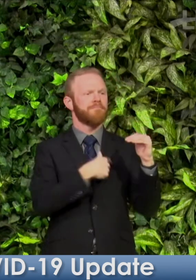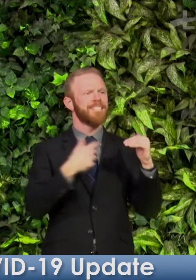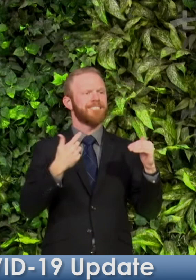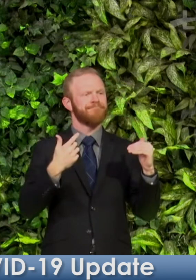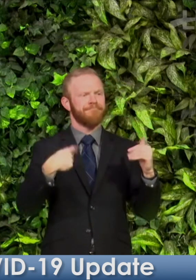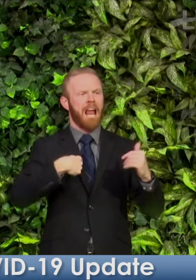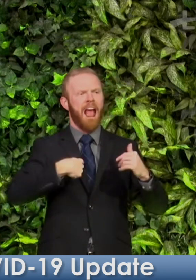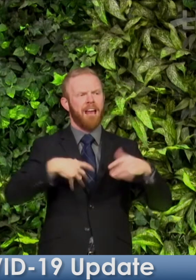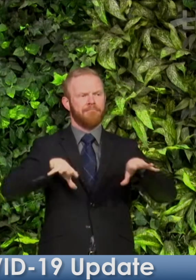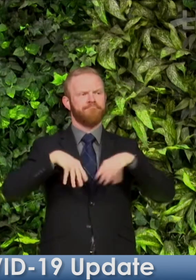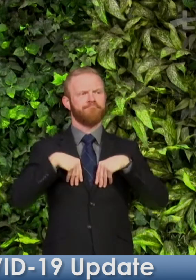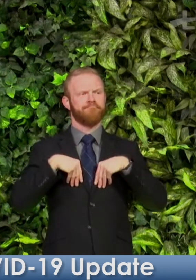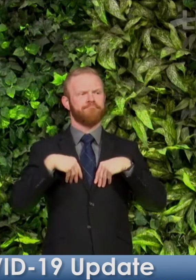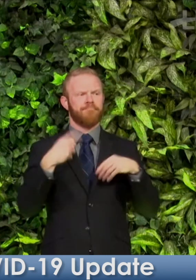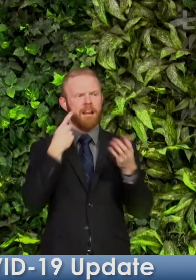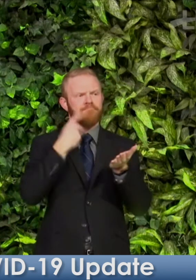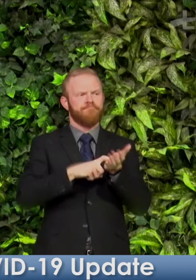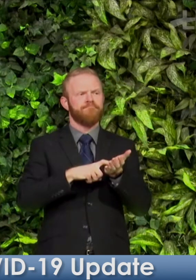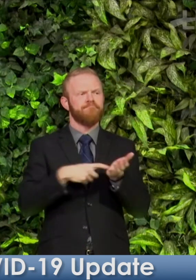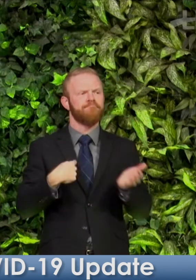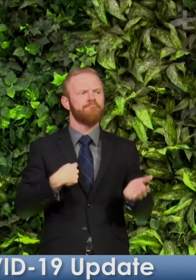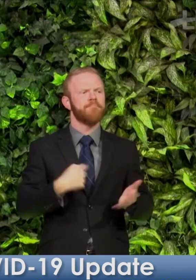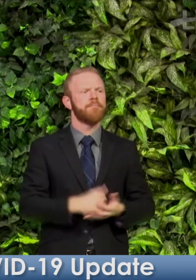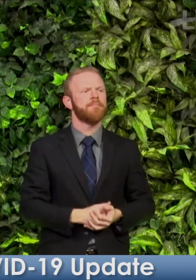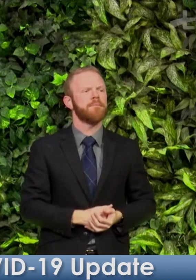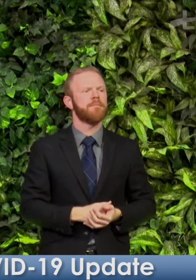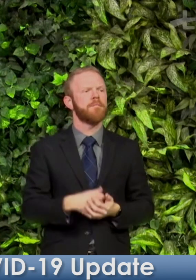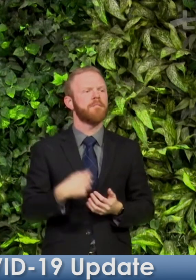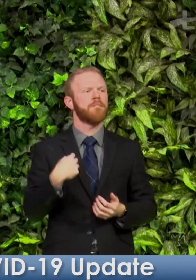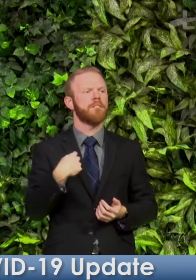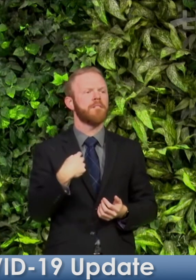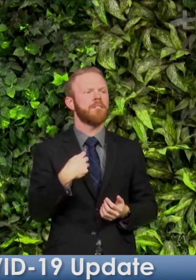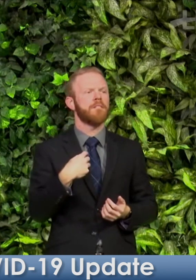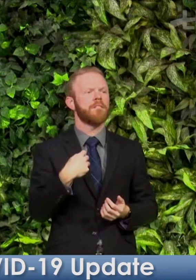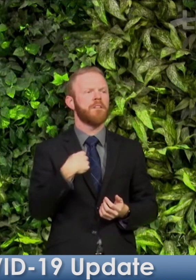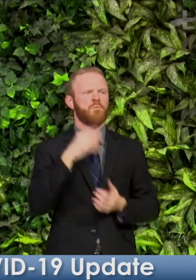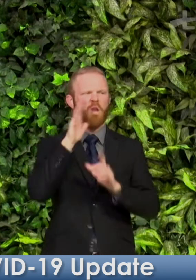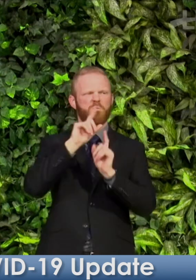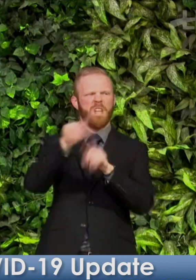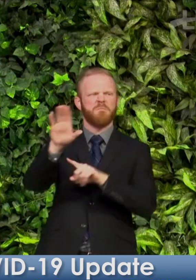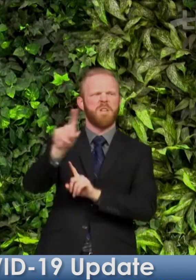also, notably, and I'll conclude this question, the response,